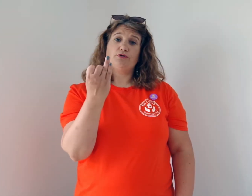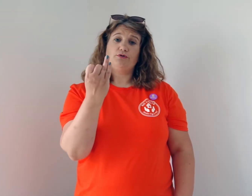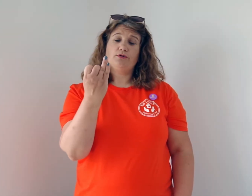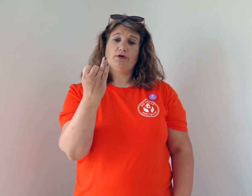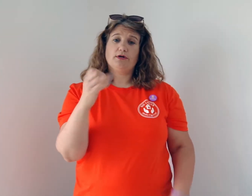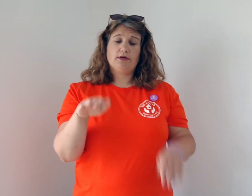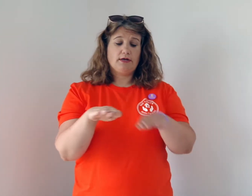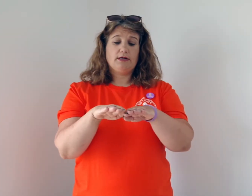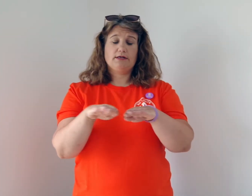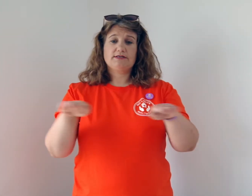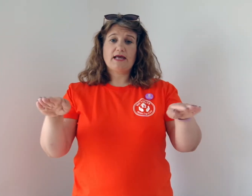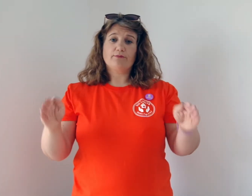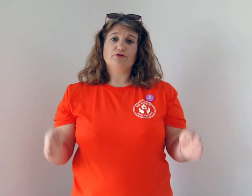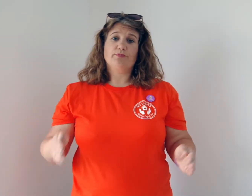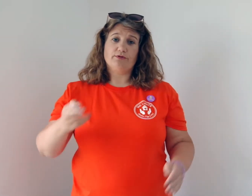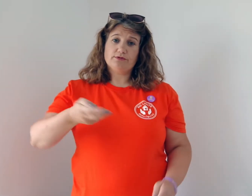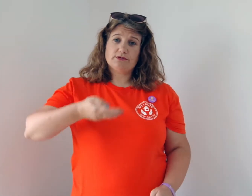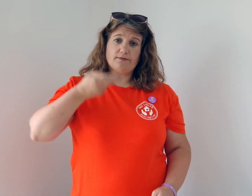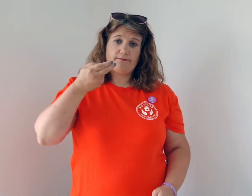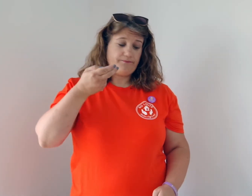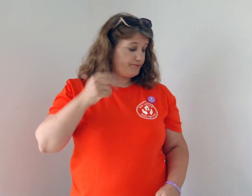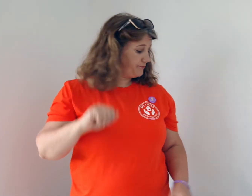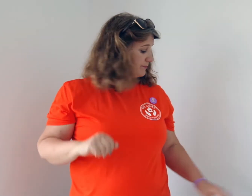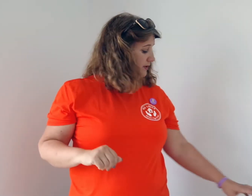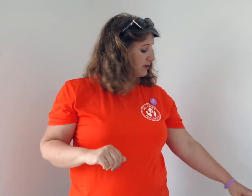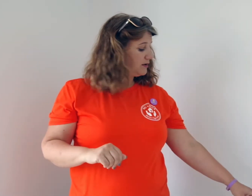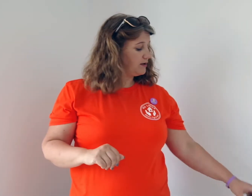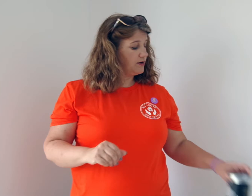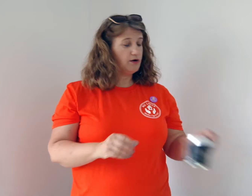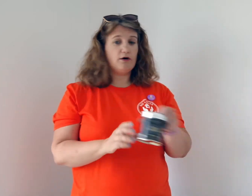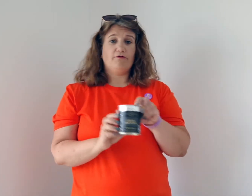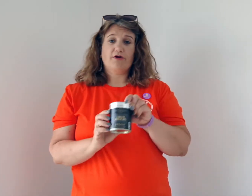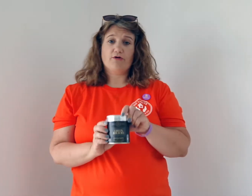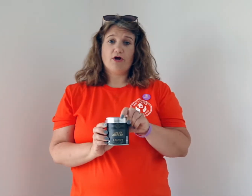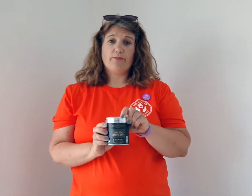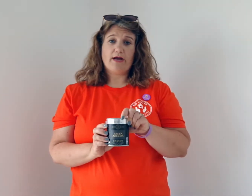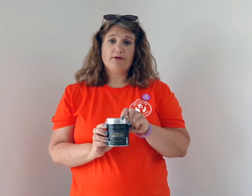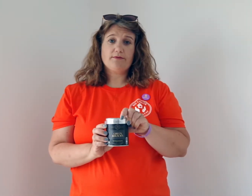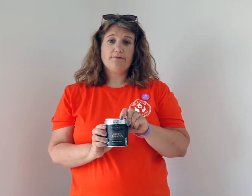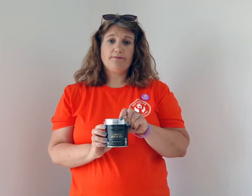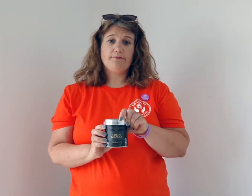2 tablespoons of cocoa powder,